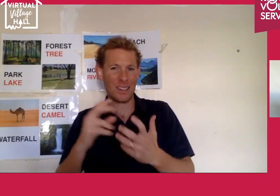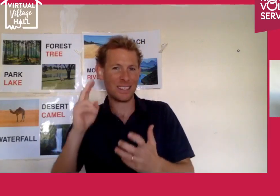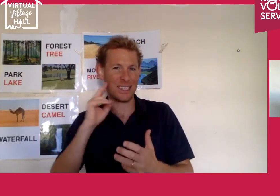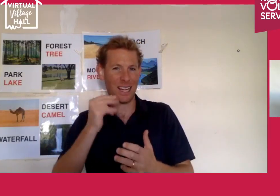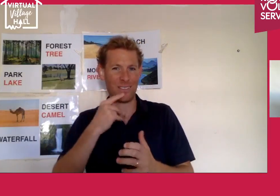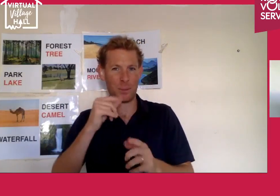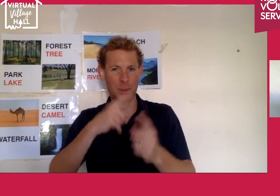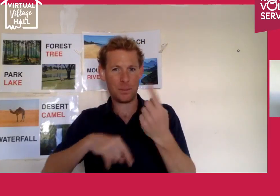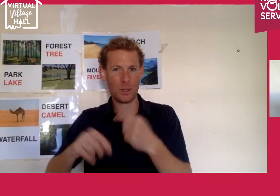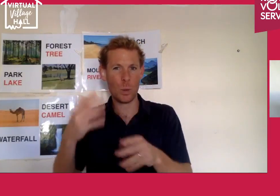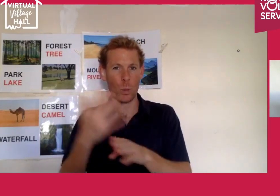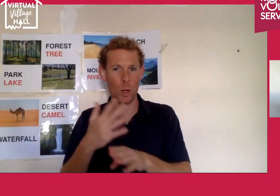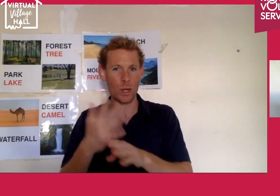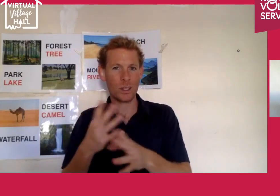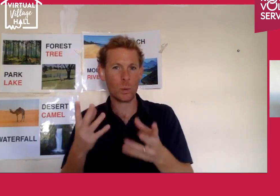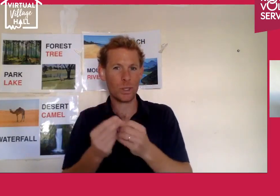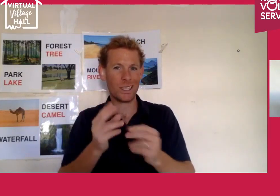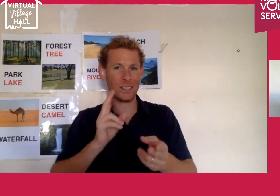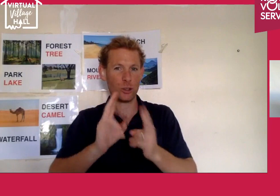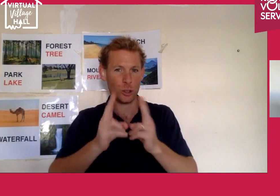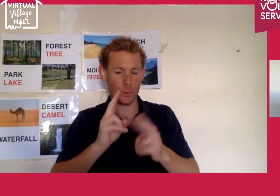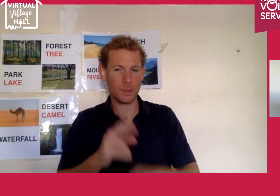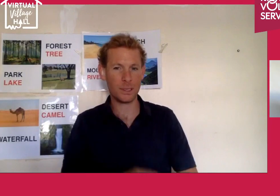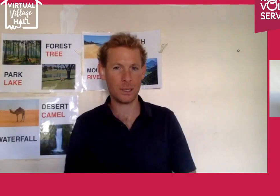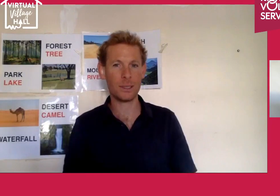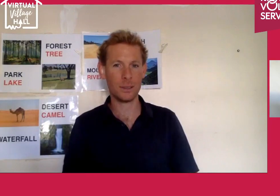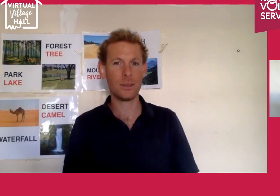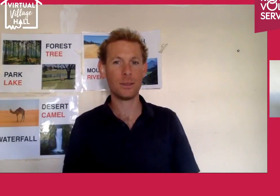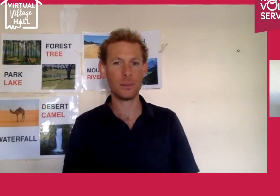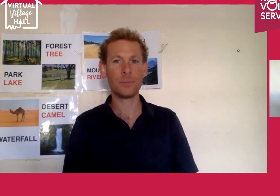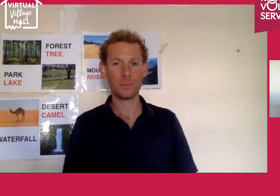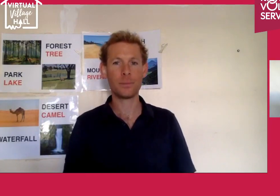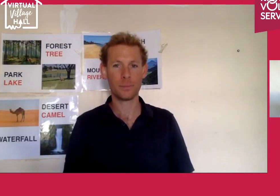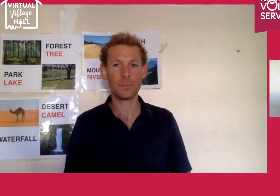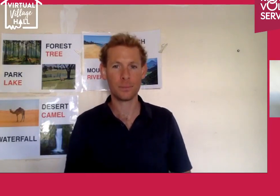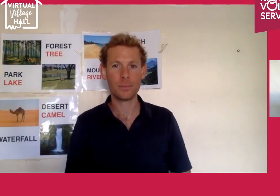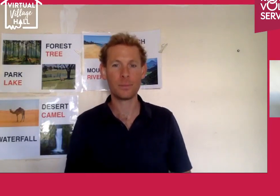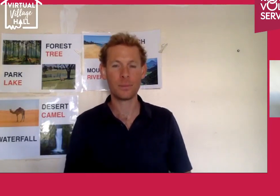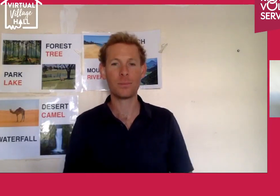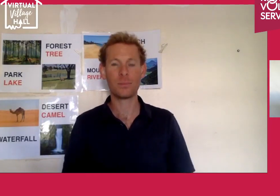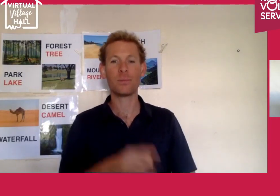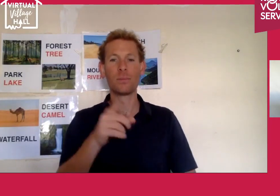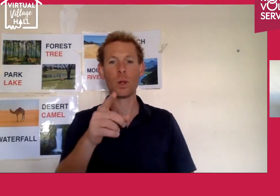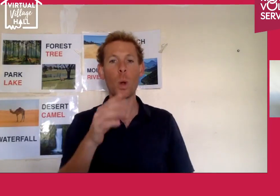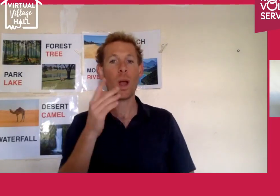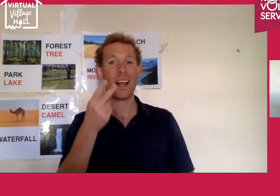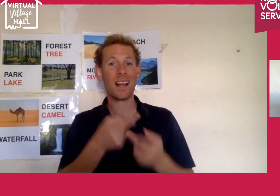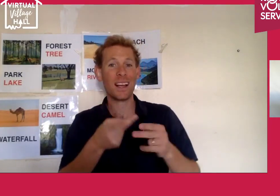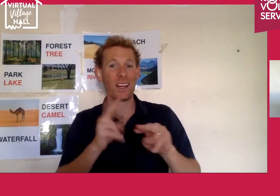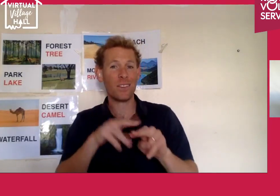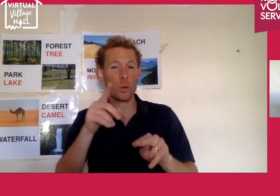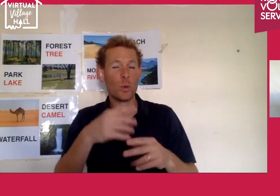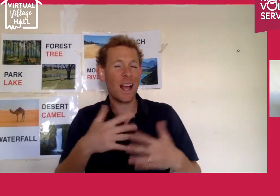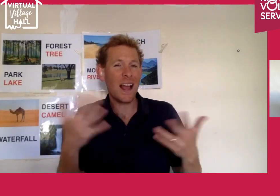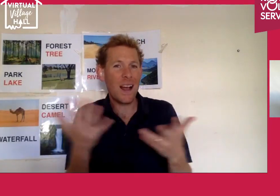an interesting chat about how the deaf community work with interpreters and how one becomes an interpreter, and then also the